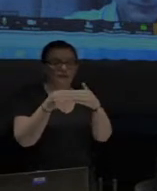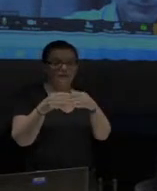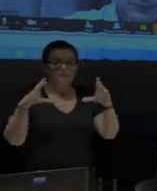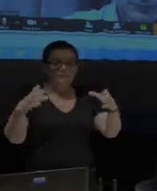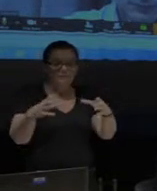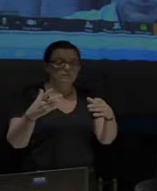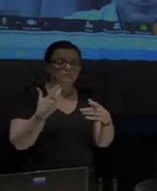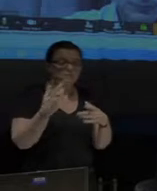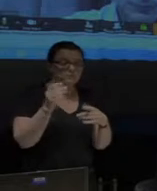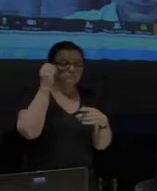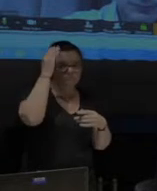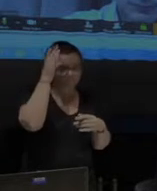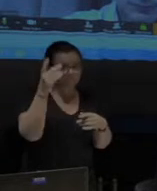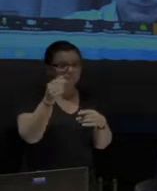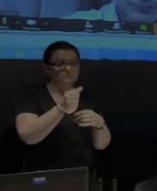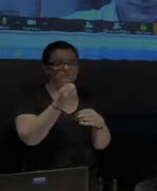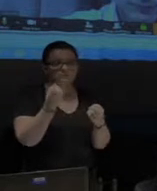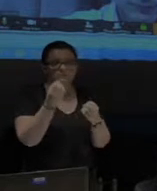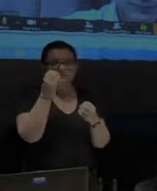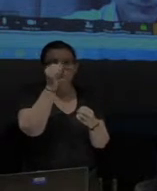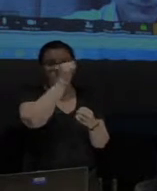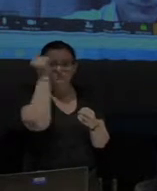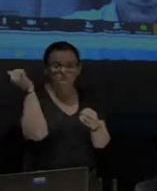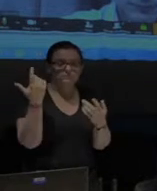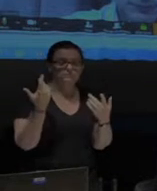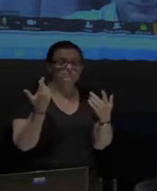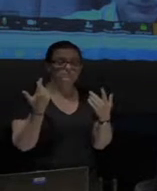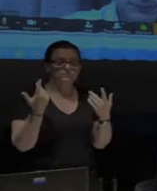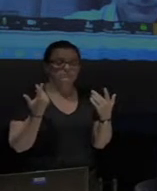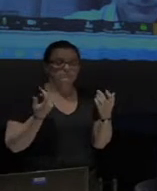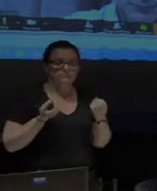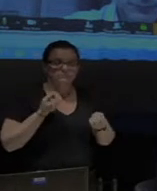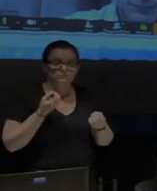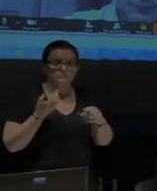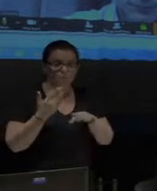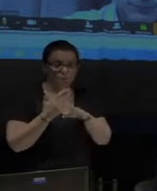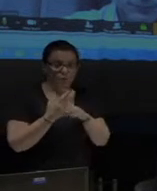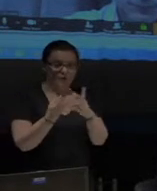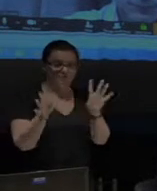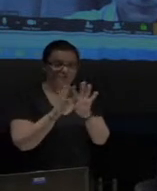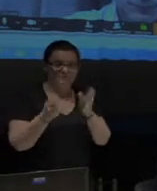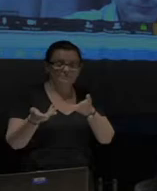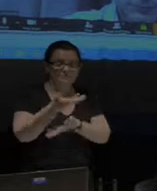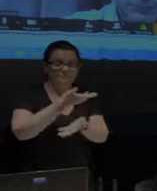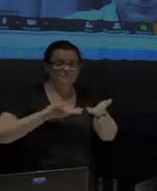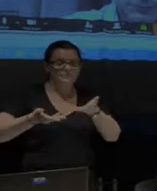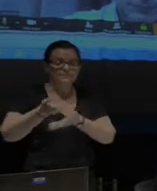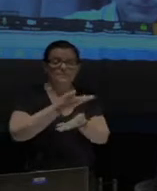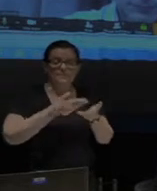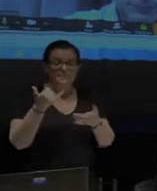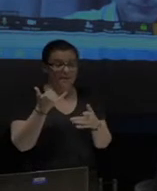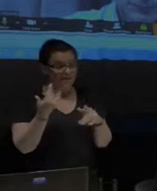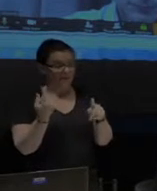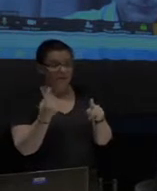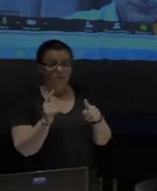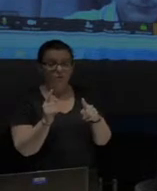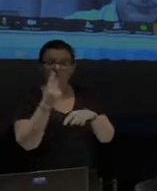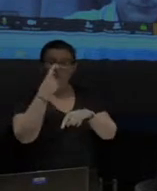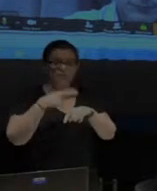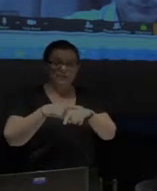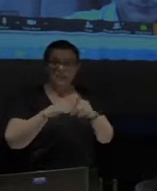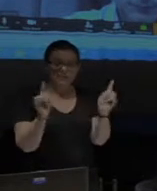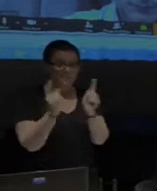and personable people working on some client's issue in a room, and they probably just started today. They may not have worked together before, some of them might know